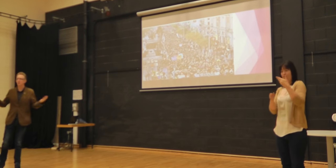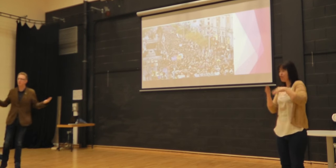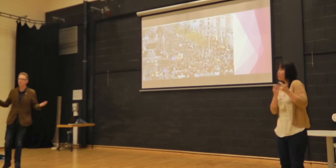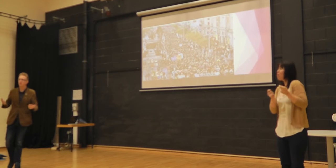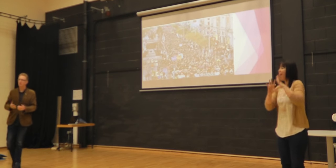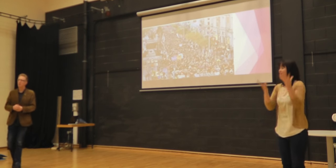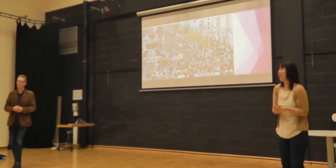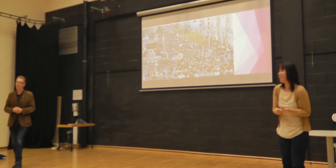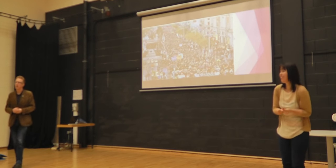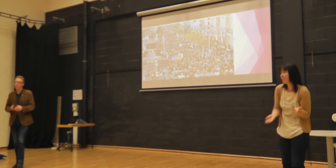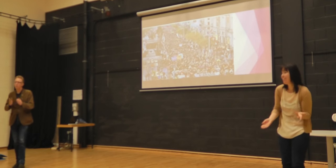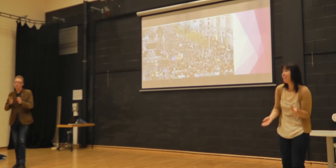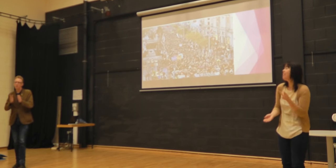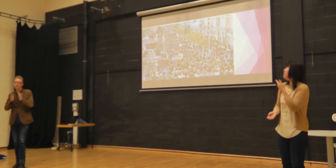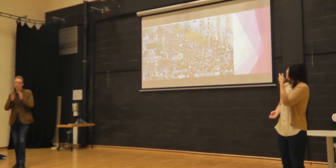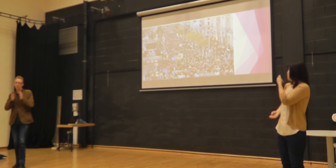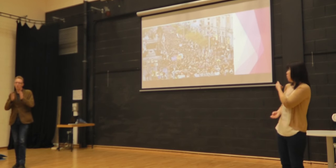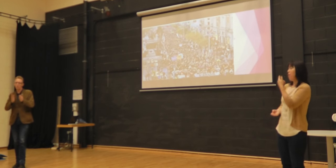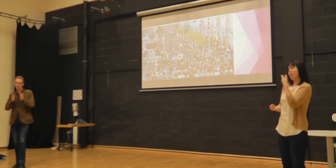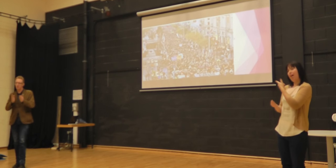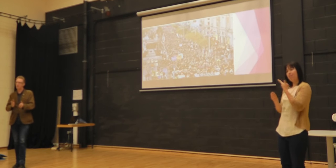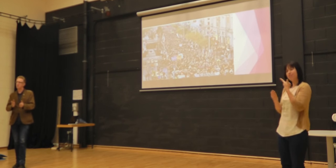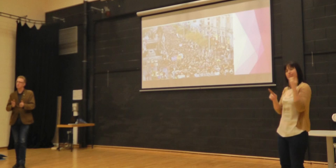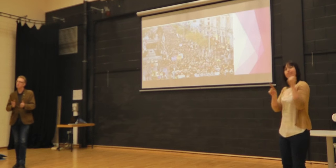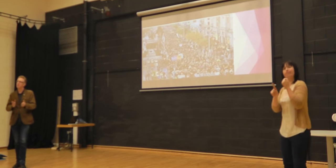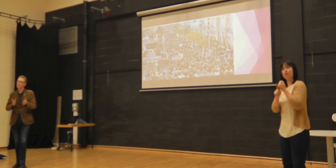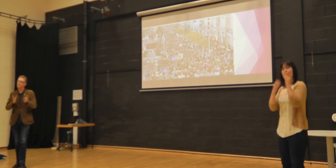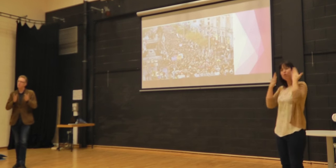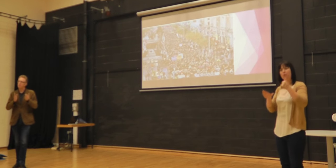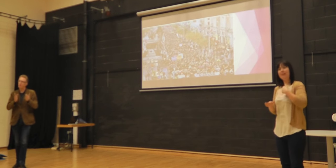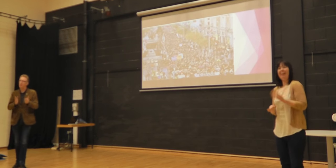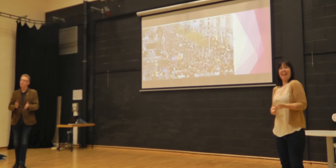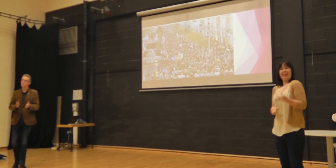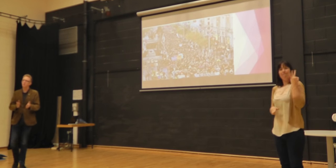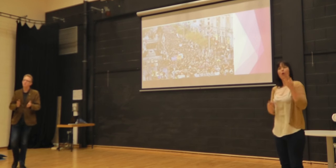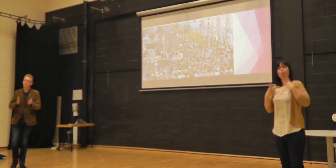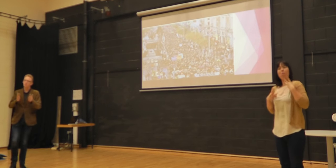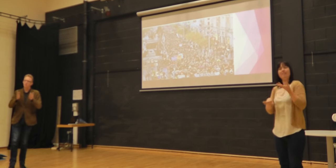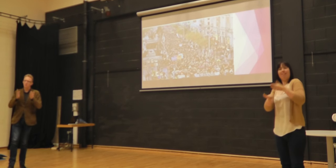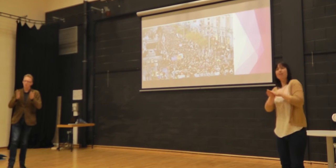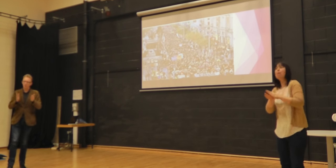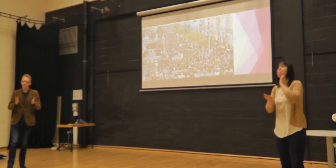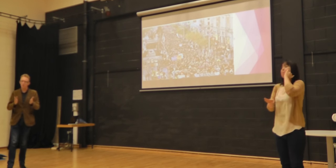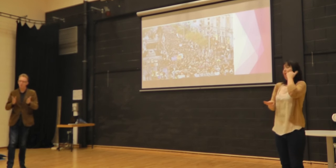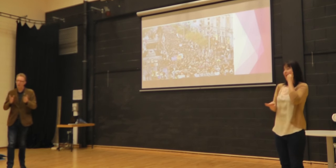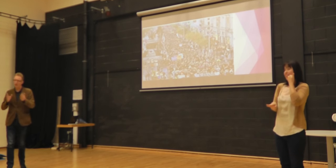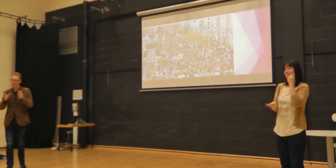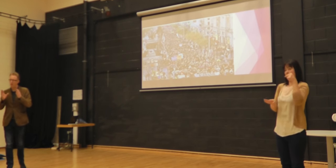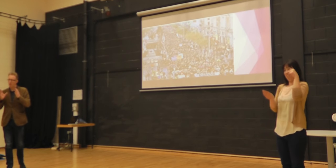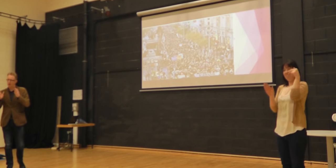showed me that when a woman died, because